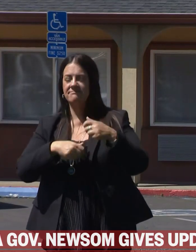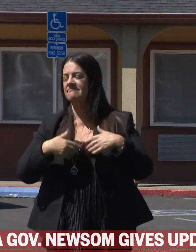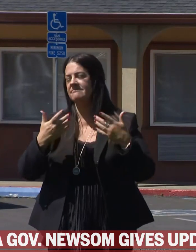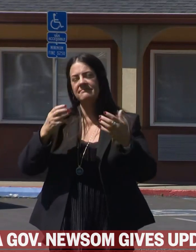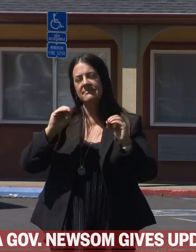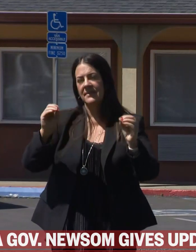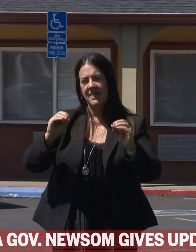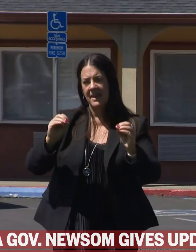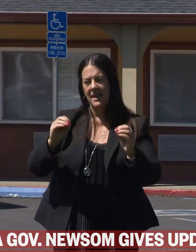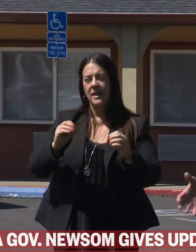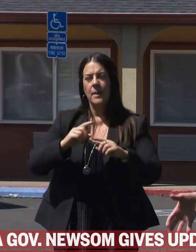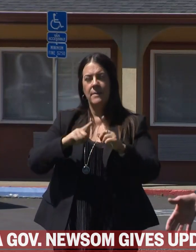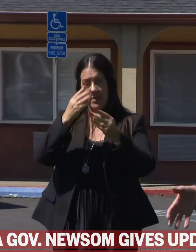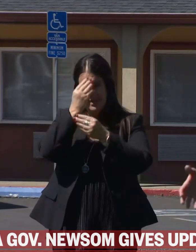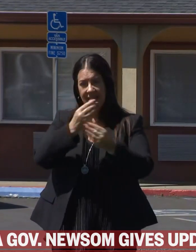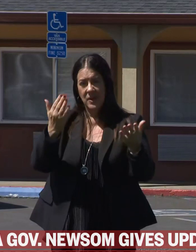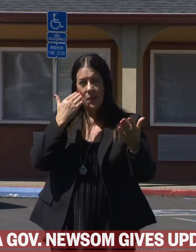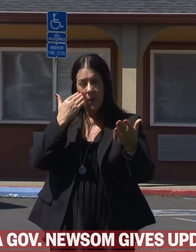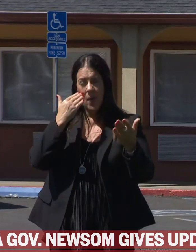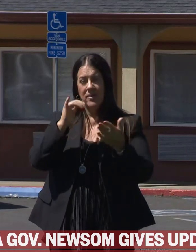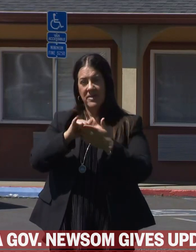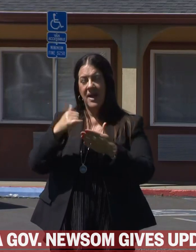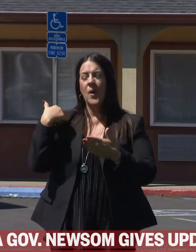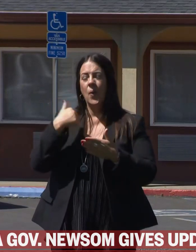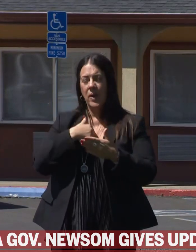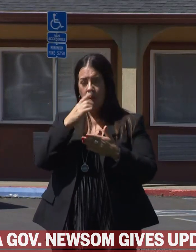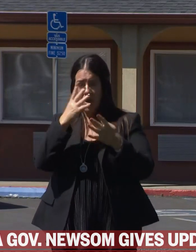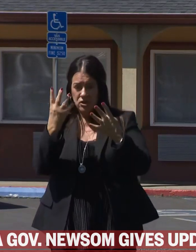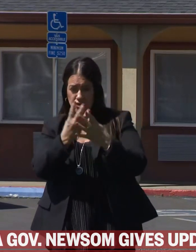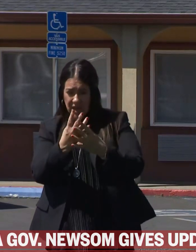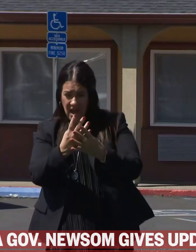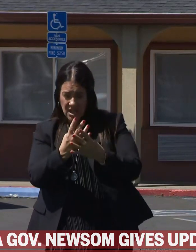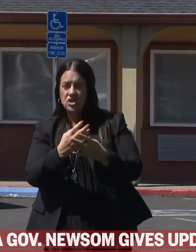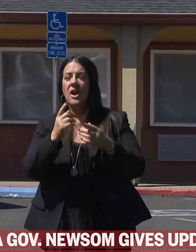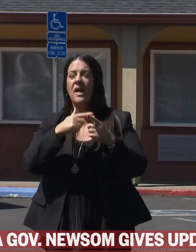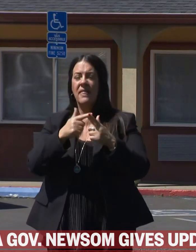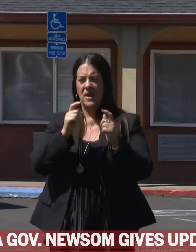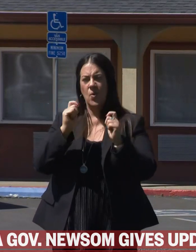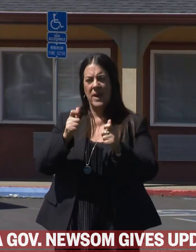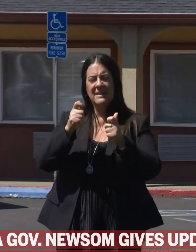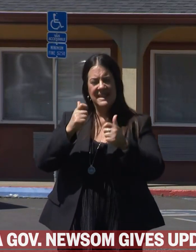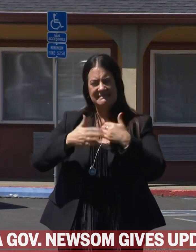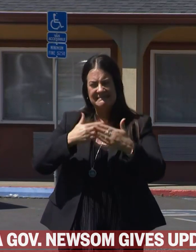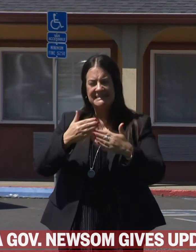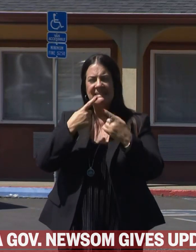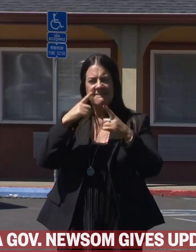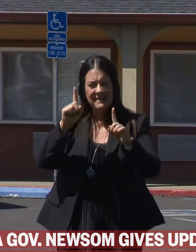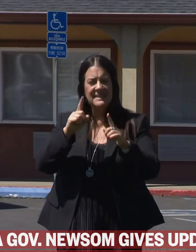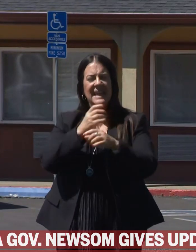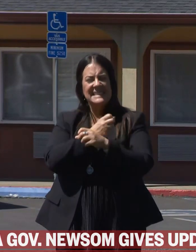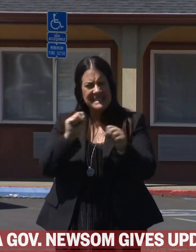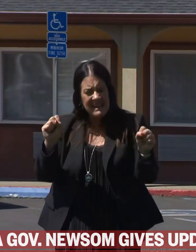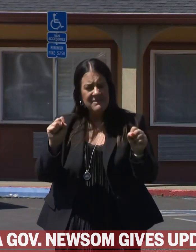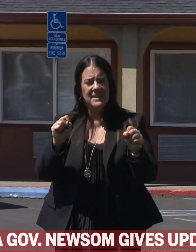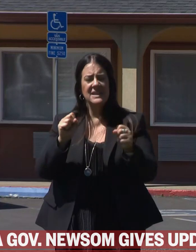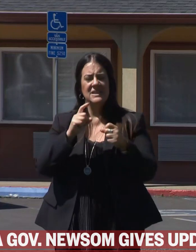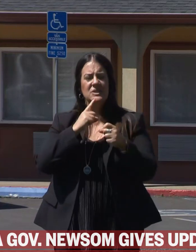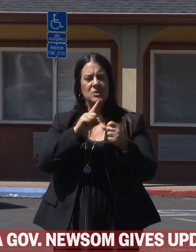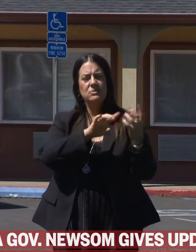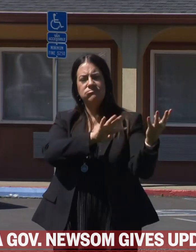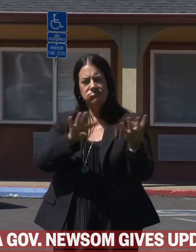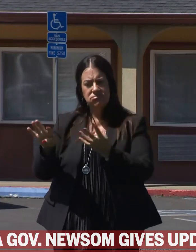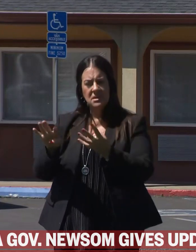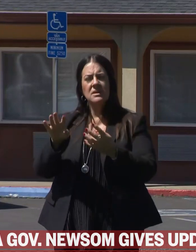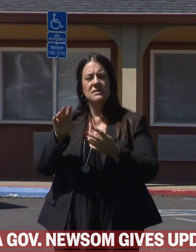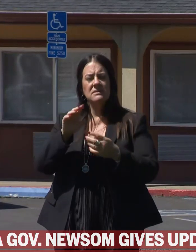that's bottom up, county by county, to begin to triage individuals and move them quickly and effectively and safely in an orderly way